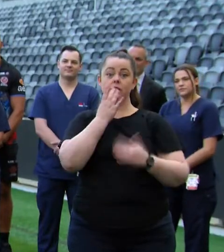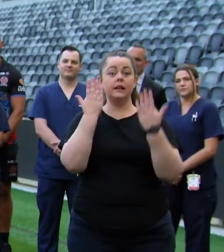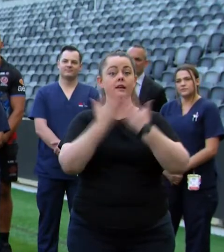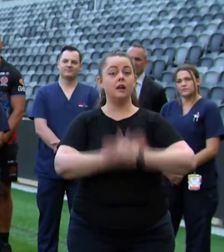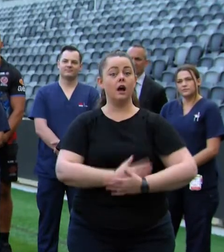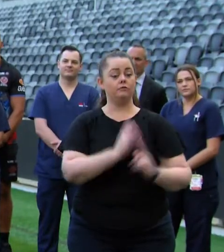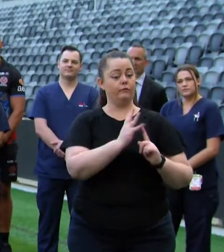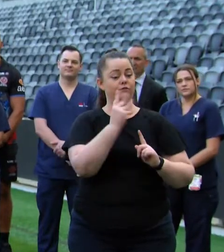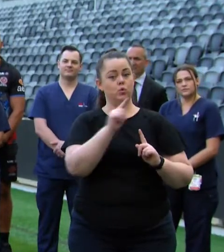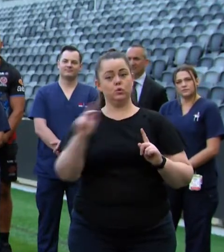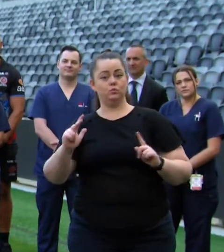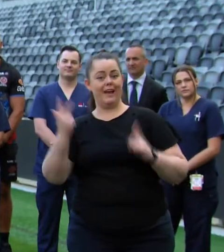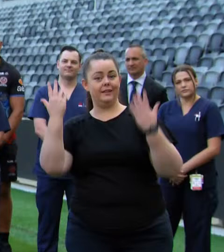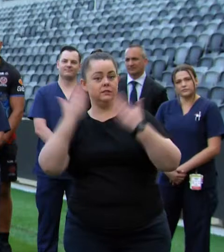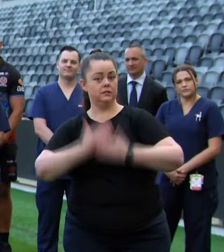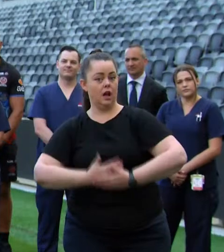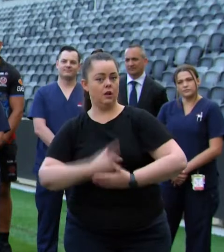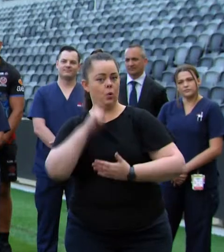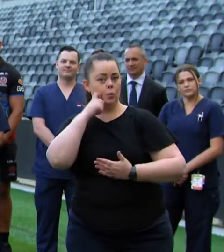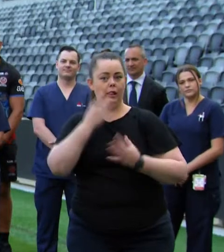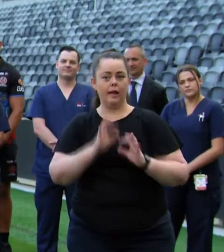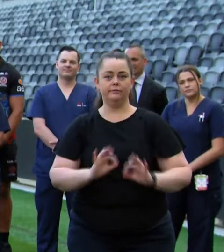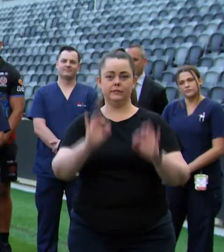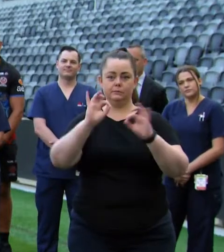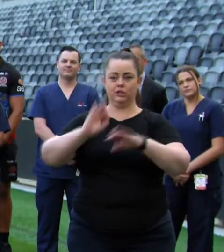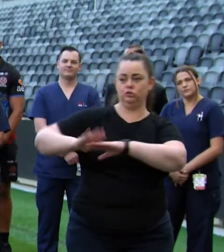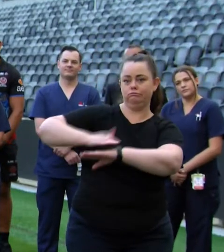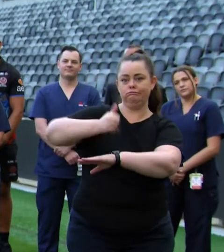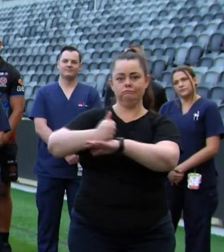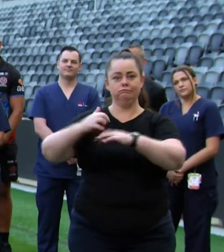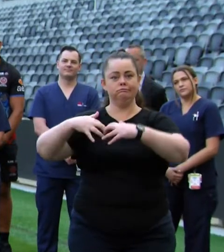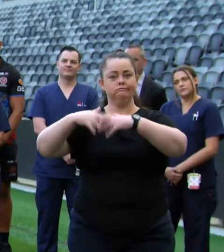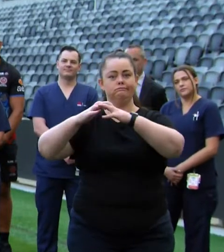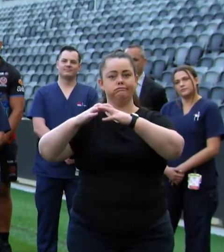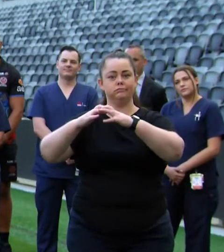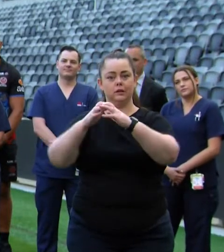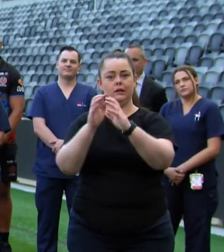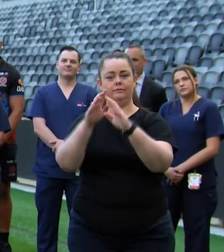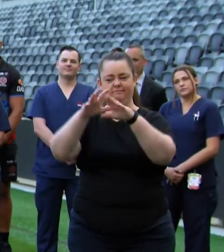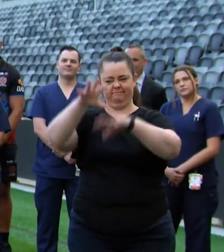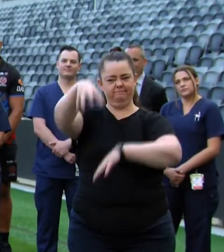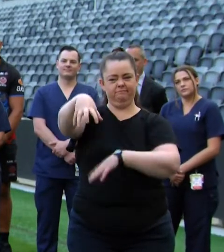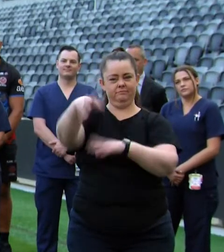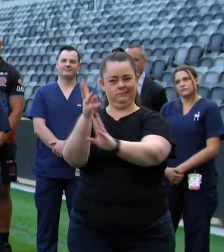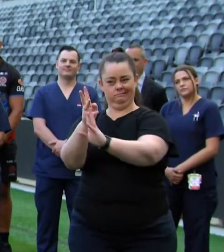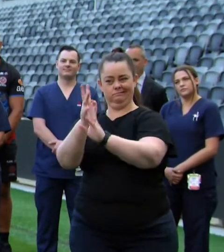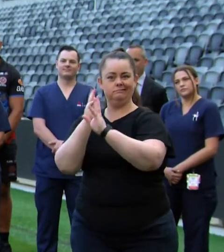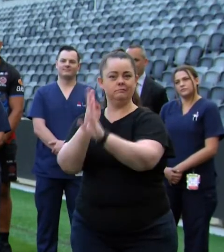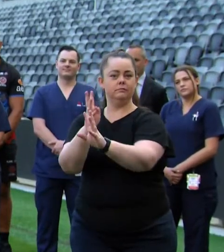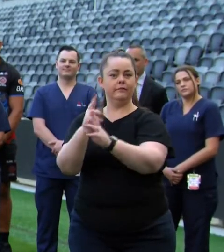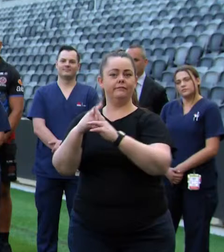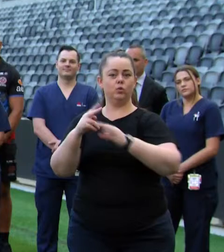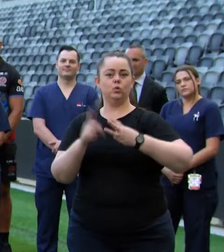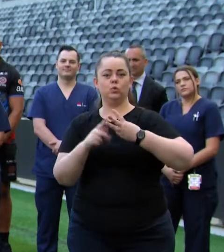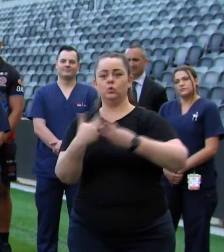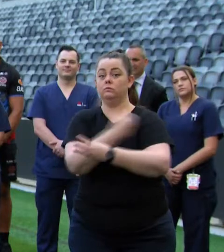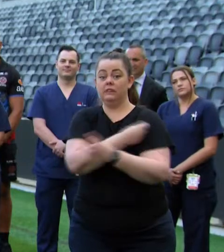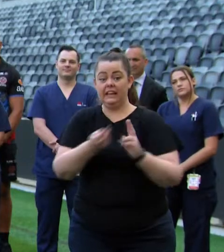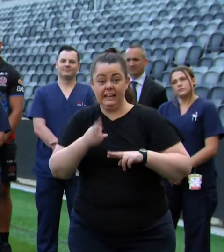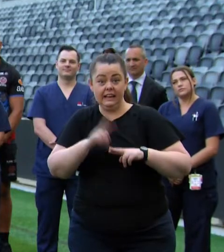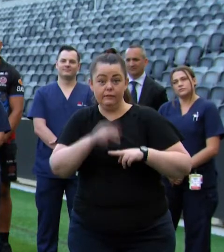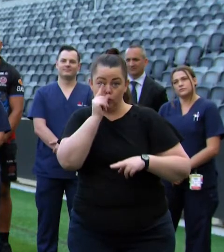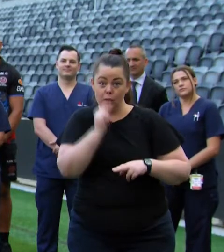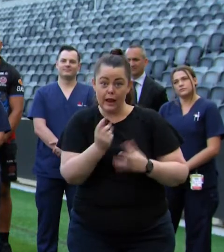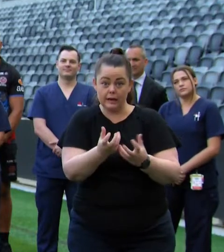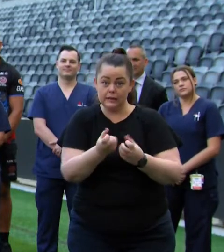between 4 and 8, we'll have a booster clinic set up for people to walk through. If you're eligible for a booster shot, if it's been 3 months